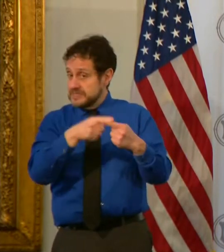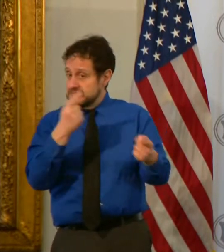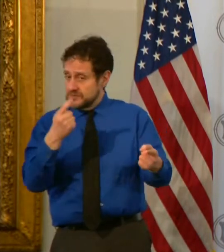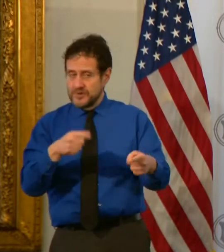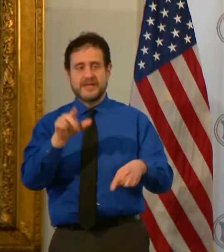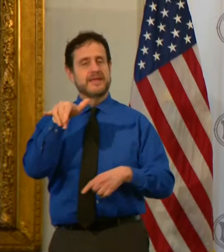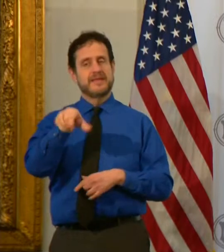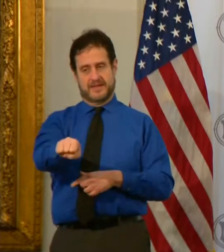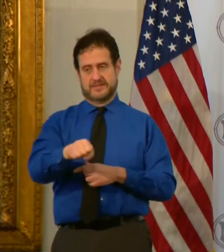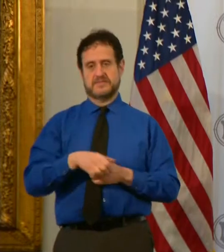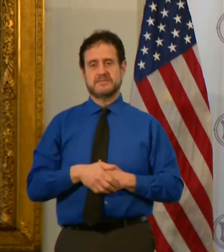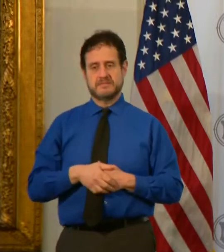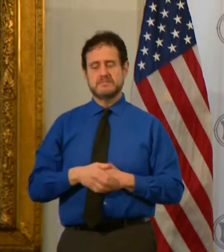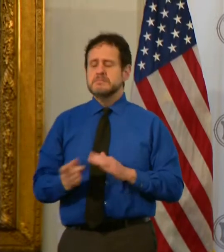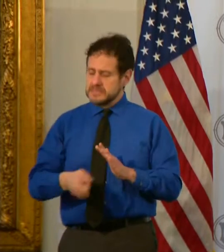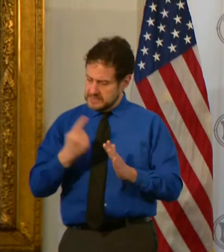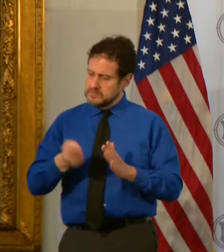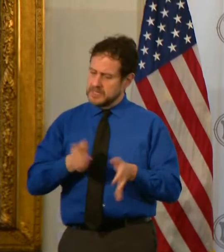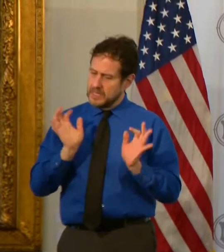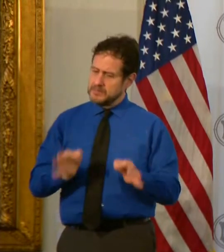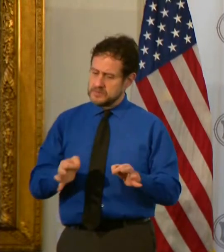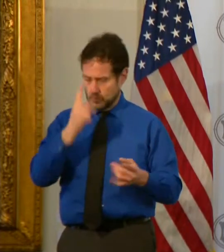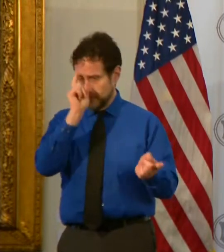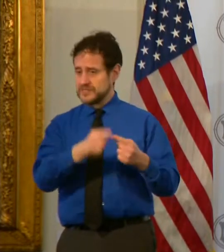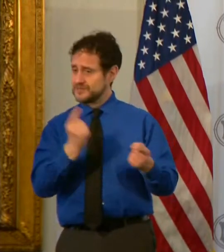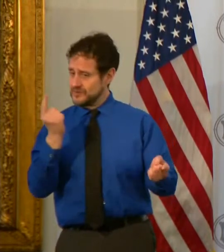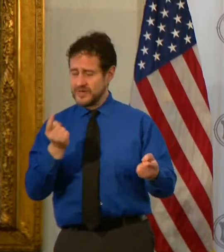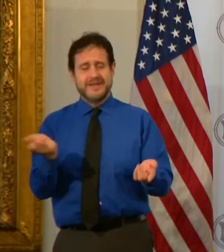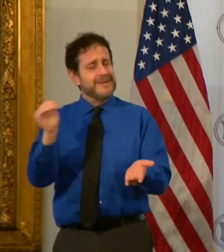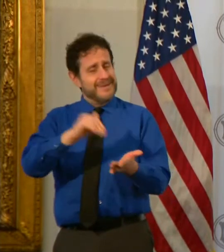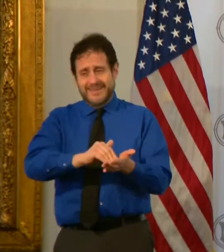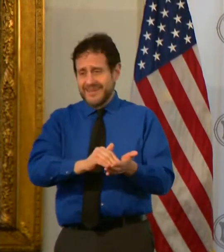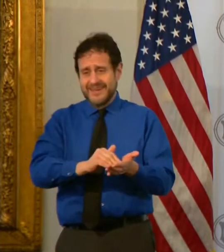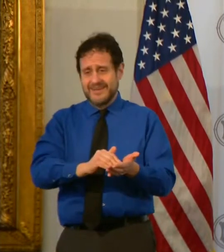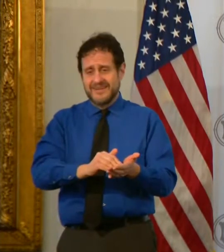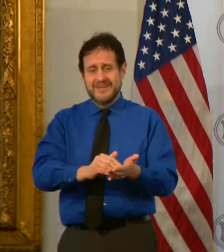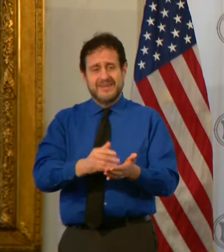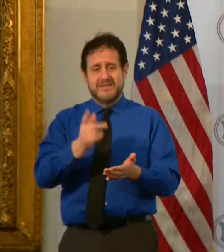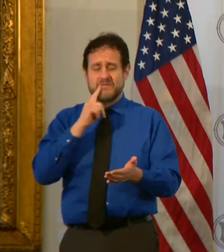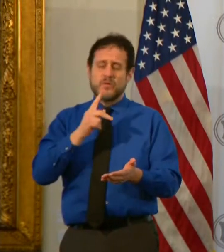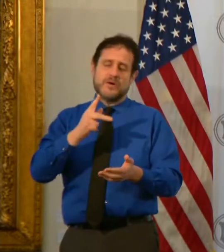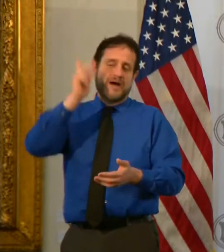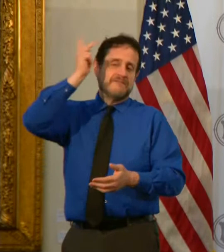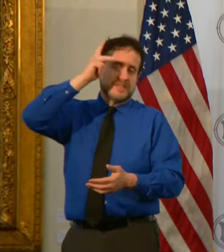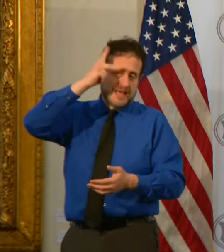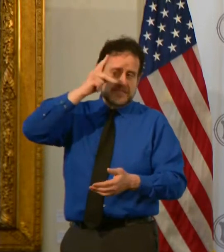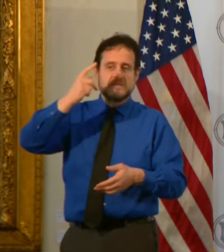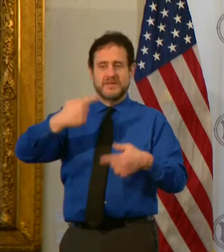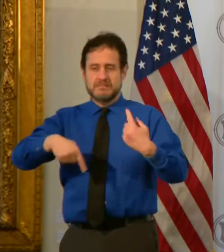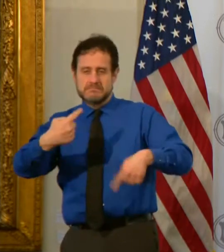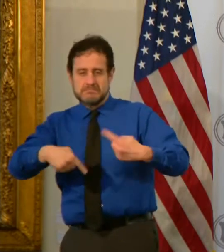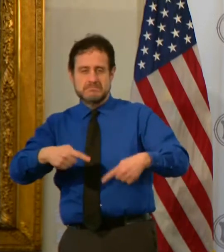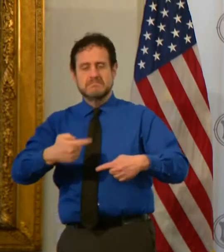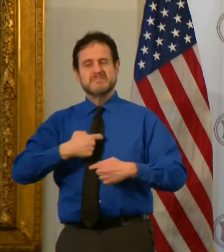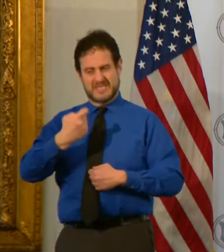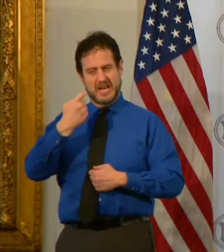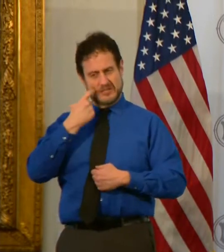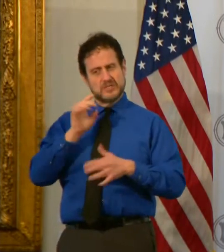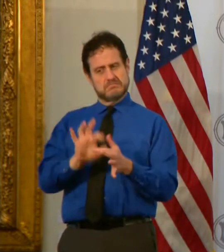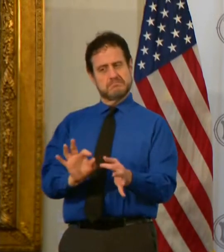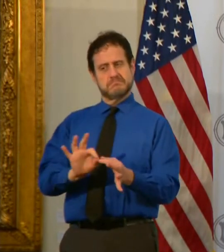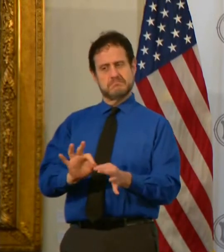Absolutely. We absolutely find ourselves in disagreement, again, for the philosophical debate that I just started a little bit